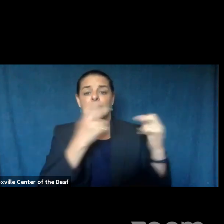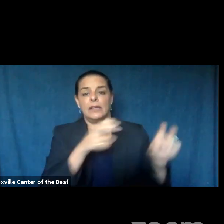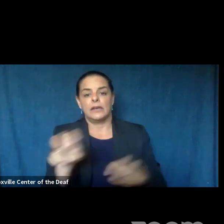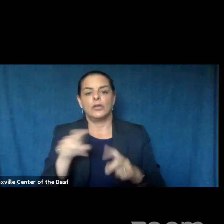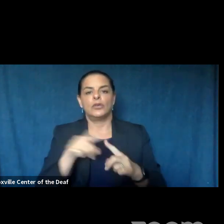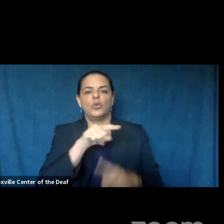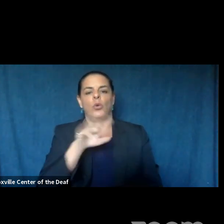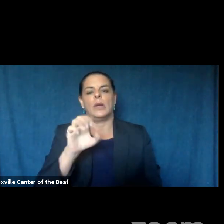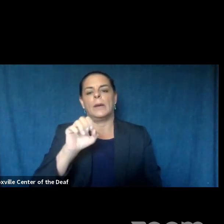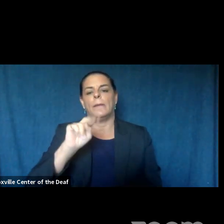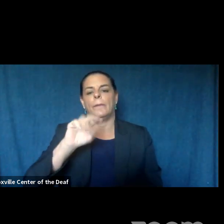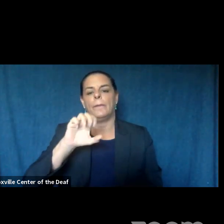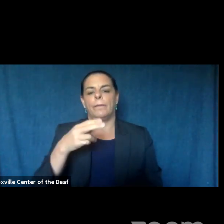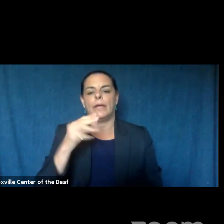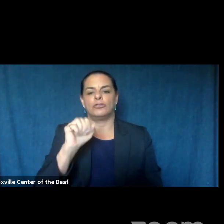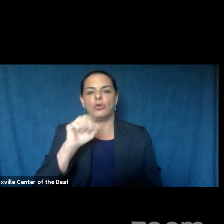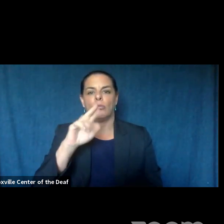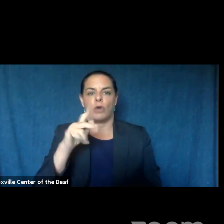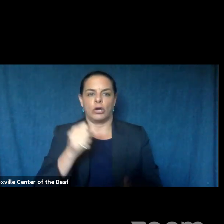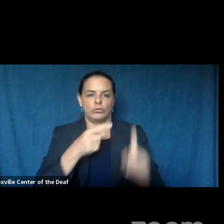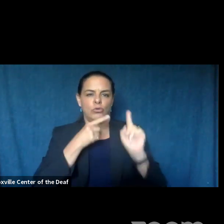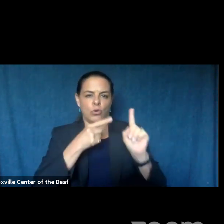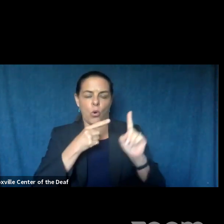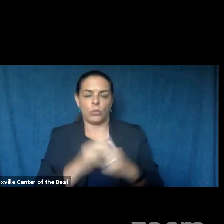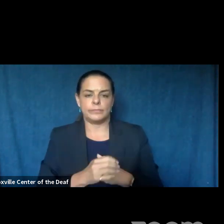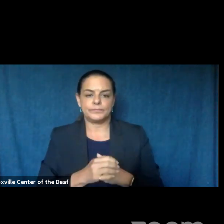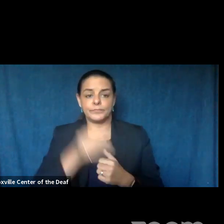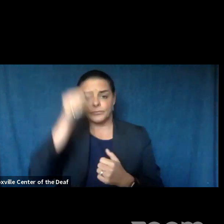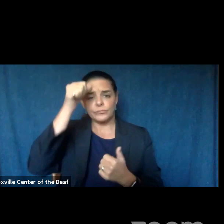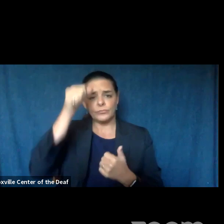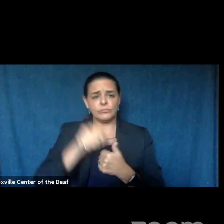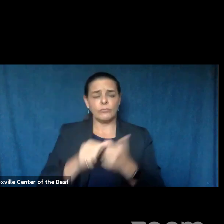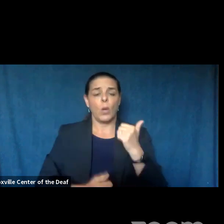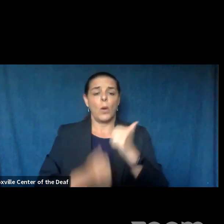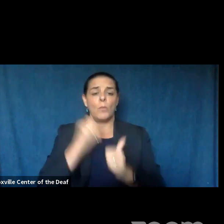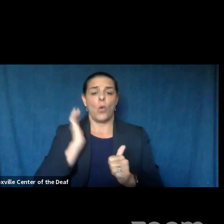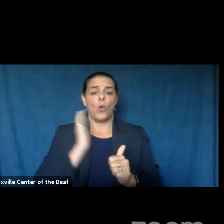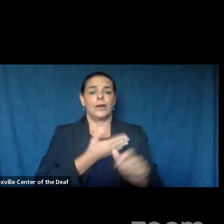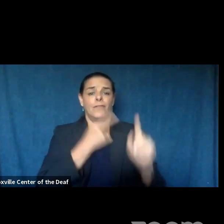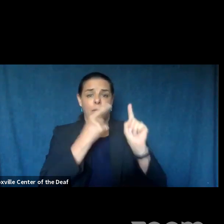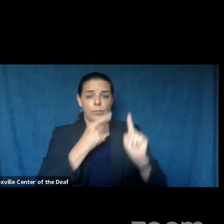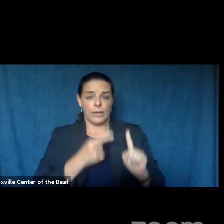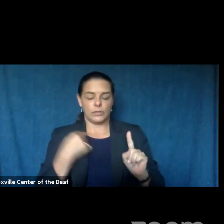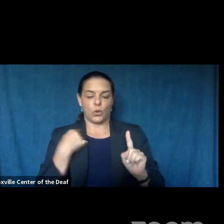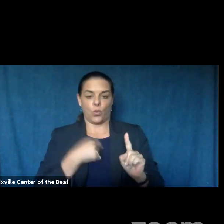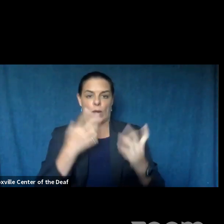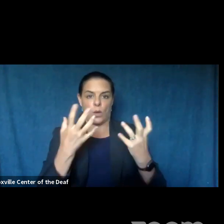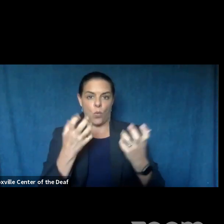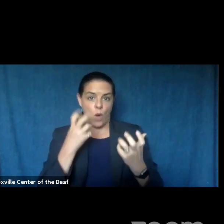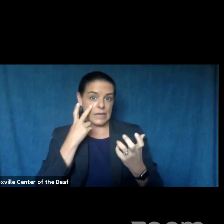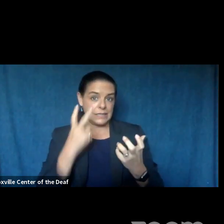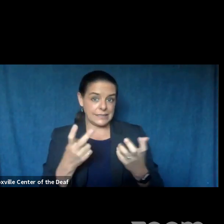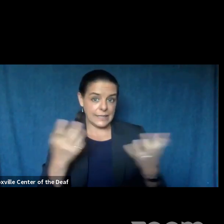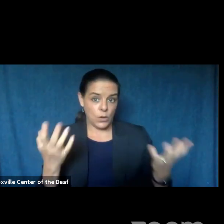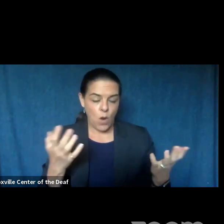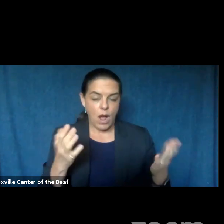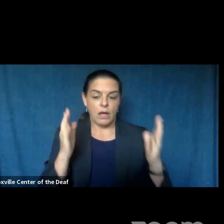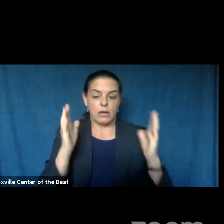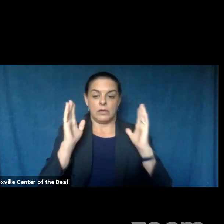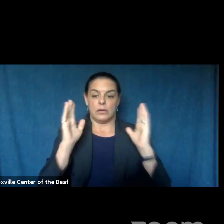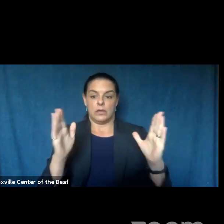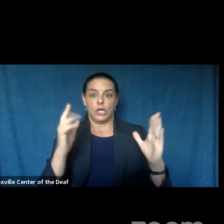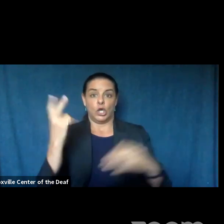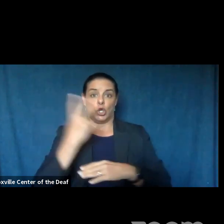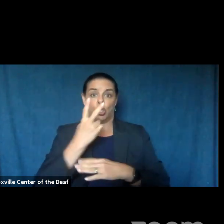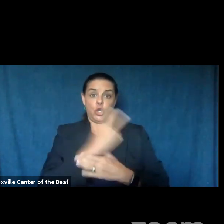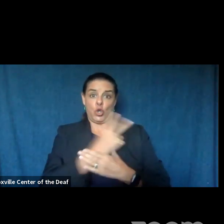to the benchmarks. As a reminder, for the majority of our benchmarks, what we want to see is no